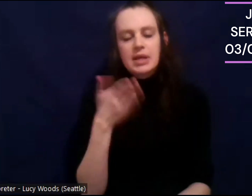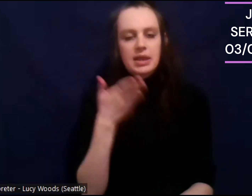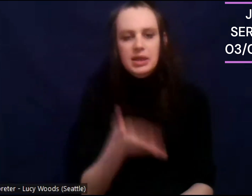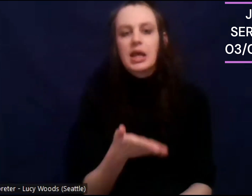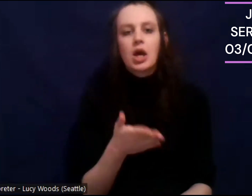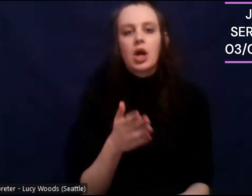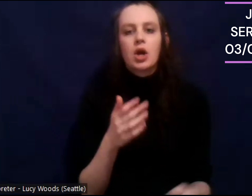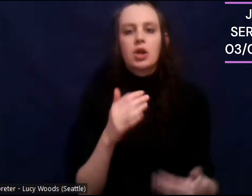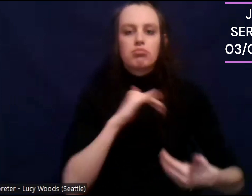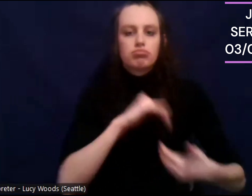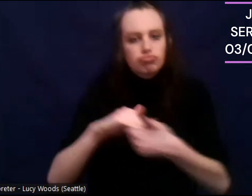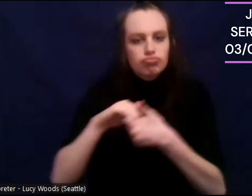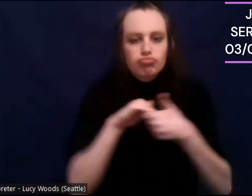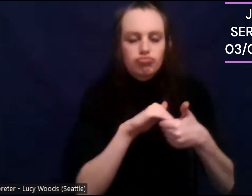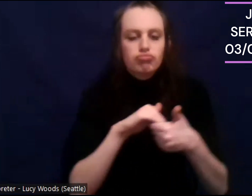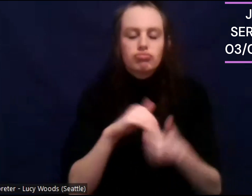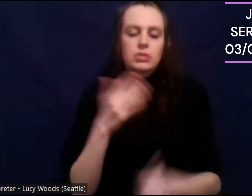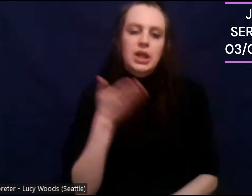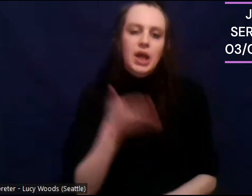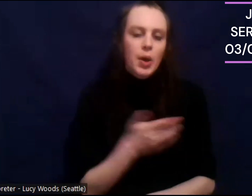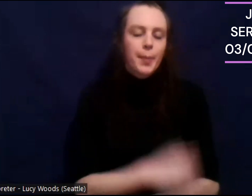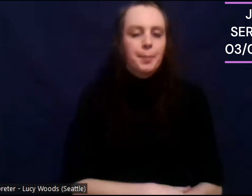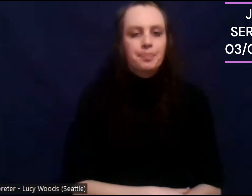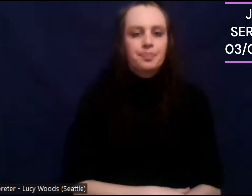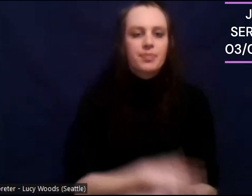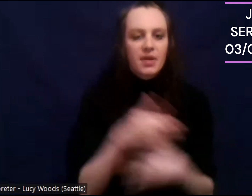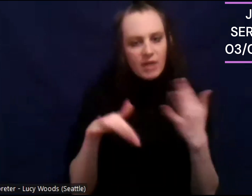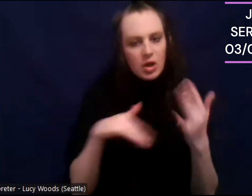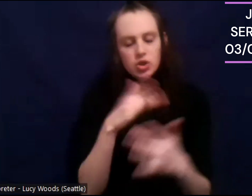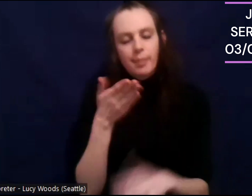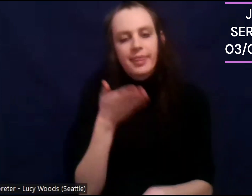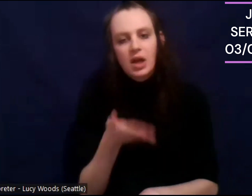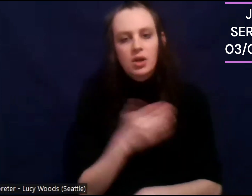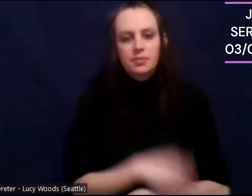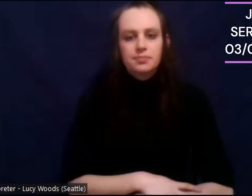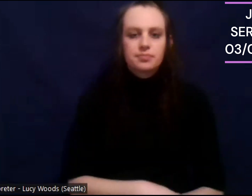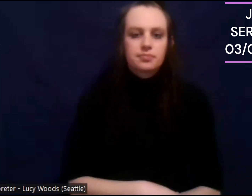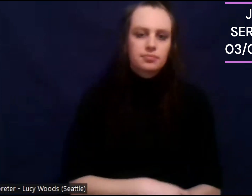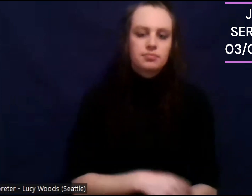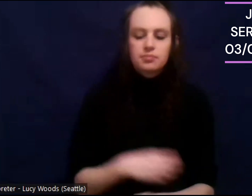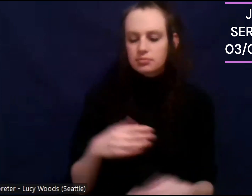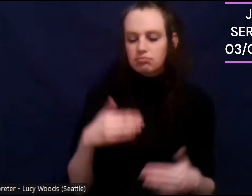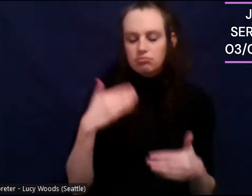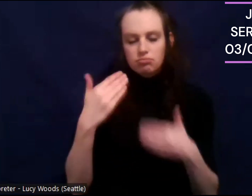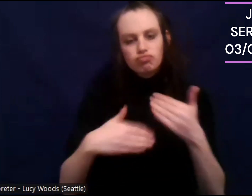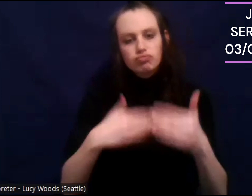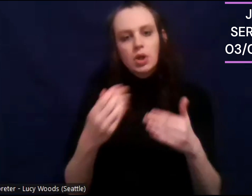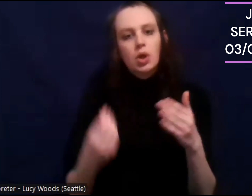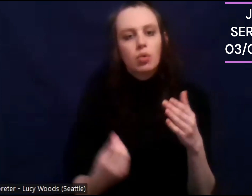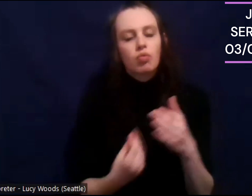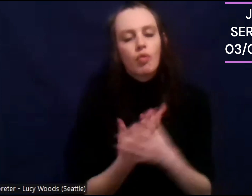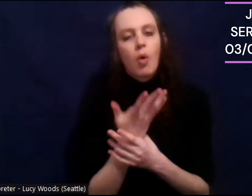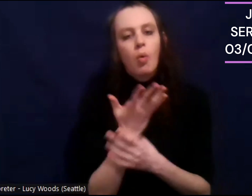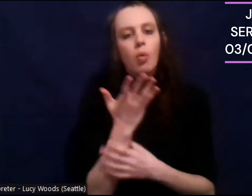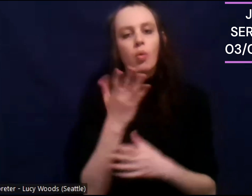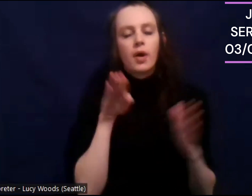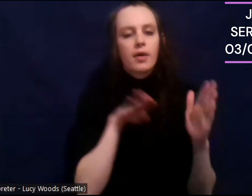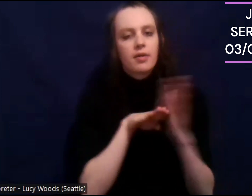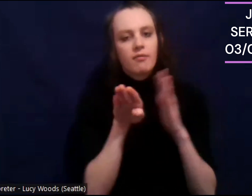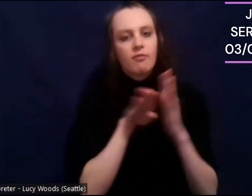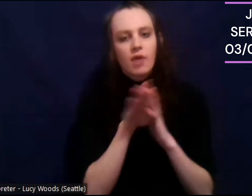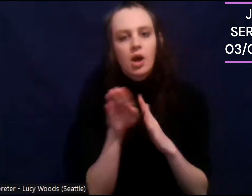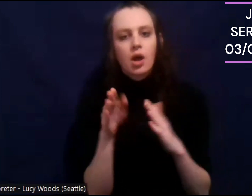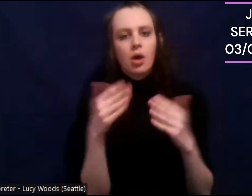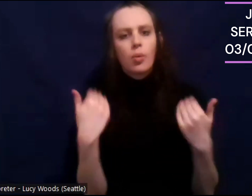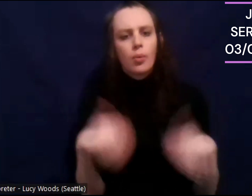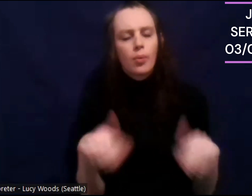there. That fellowship was always there. And over the years, it's grown and it's developed and it's become something so much more. And I